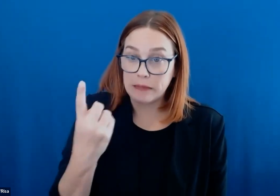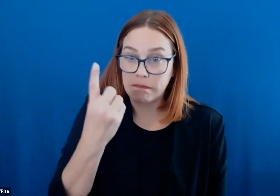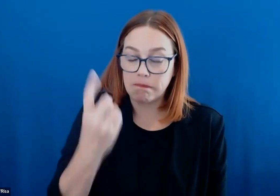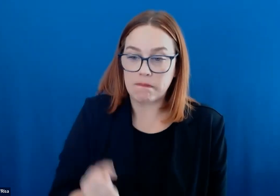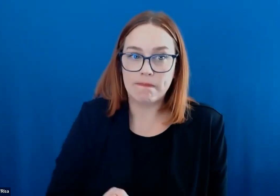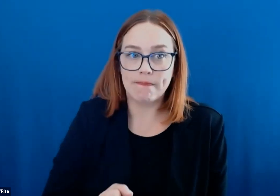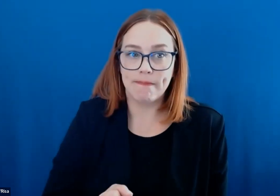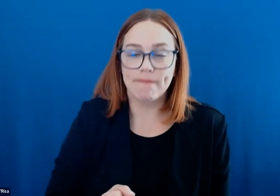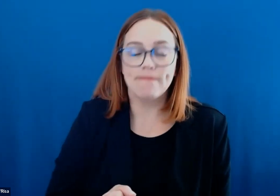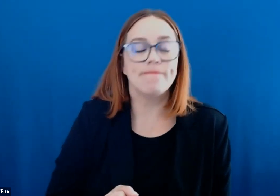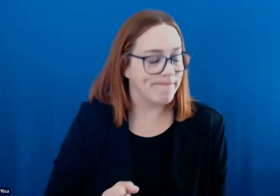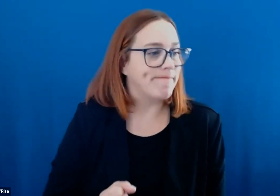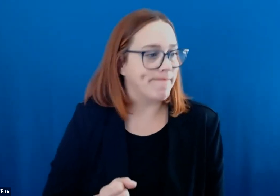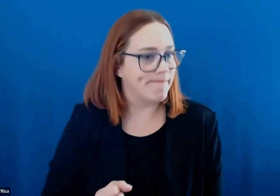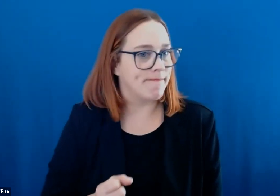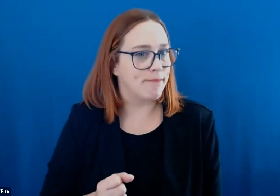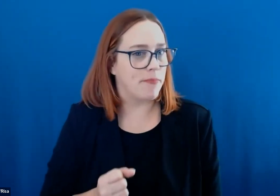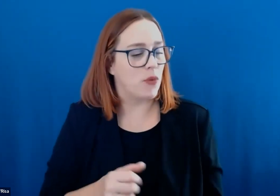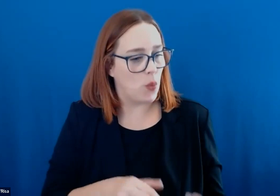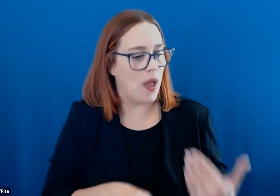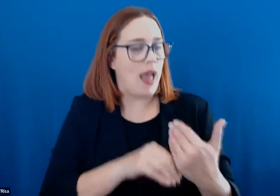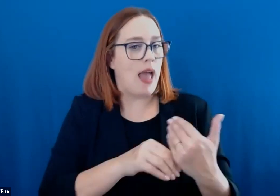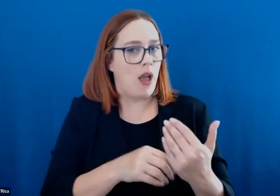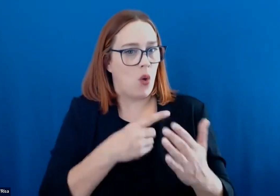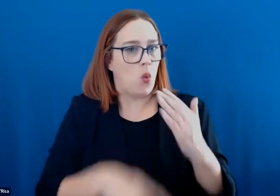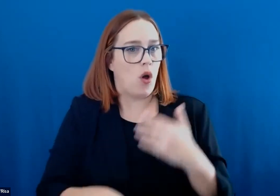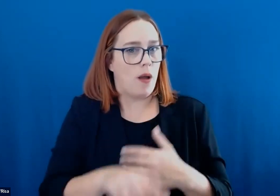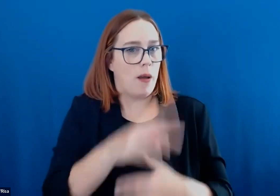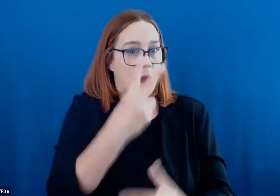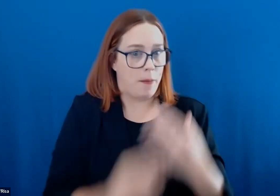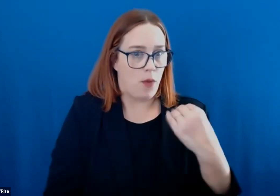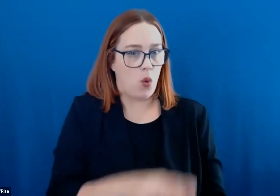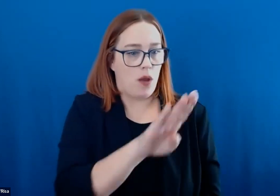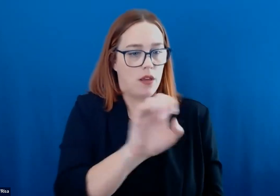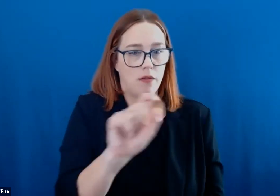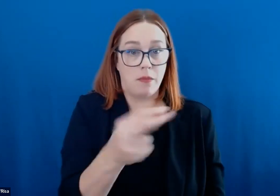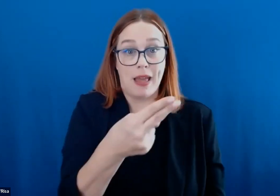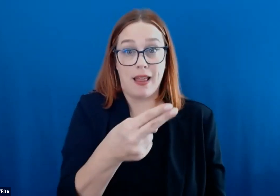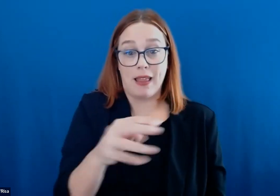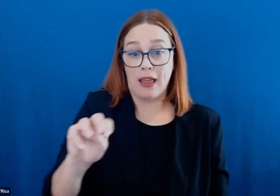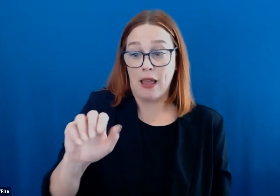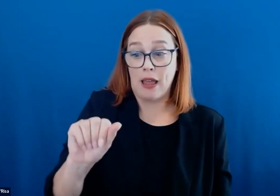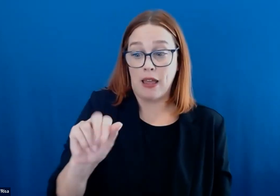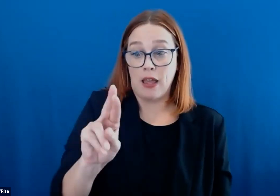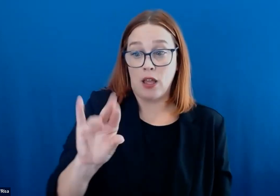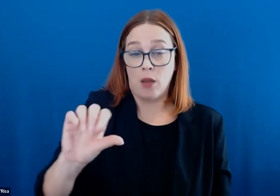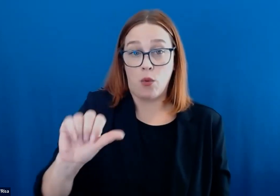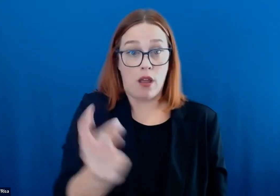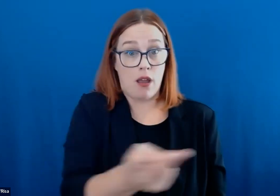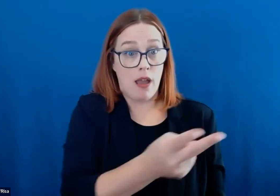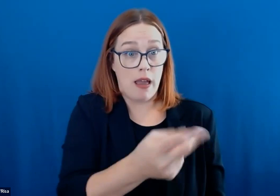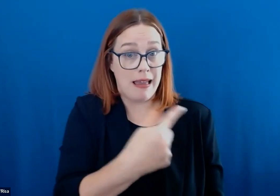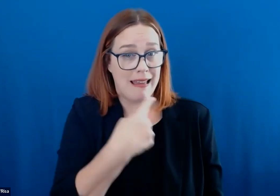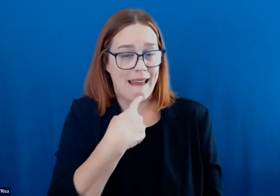Just kind of going off what Beth was saying, Beth and Maria actually, I was going to say I agree with